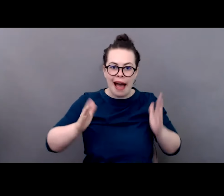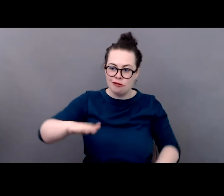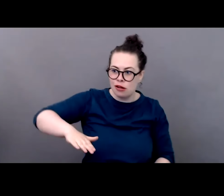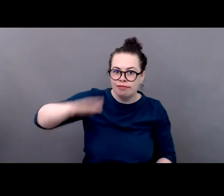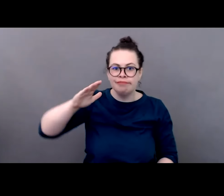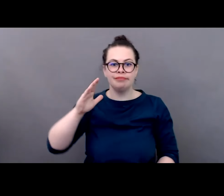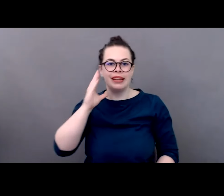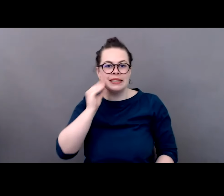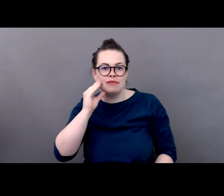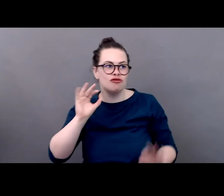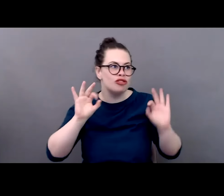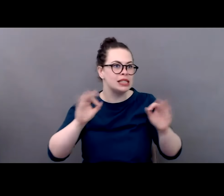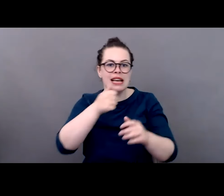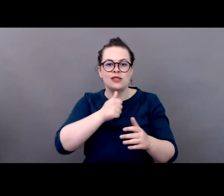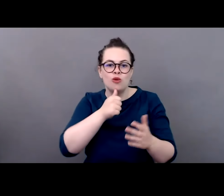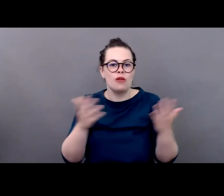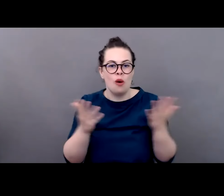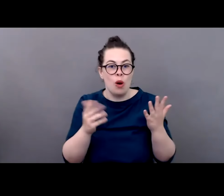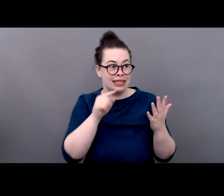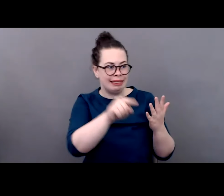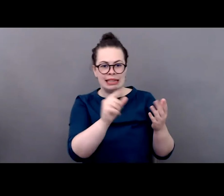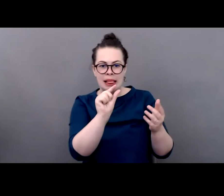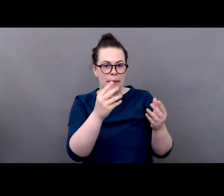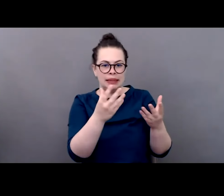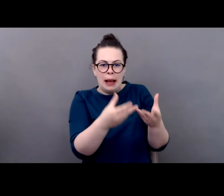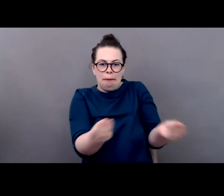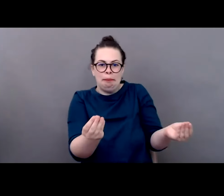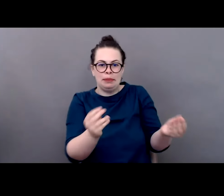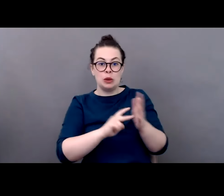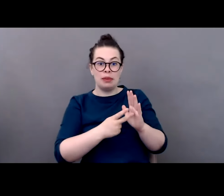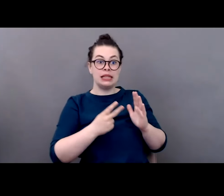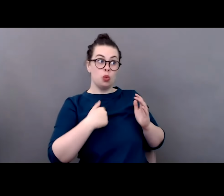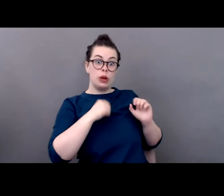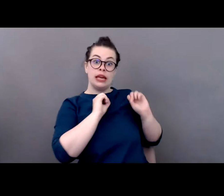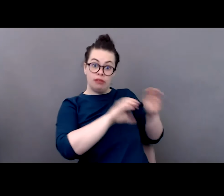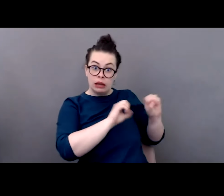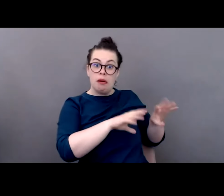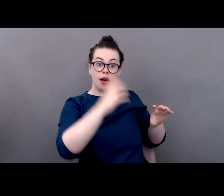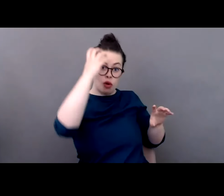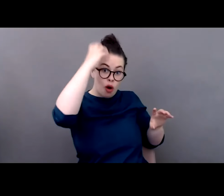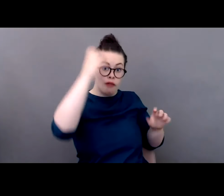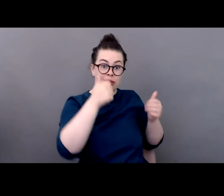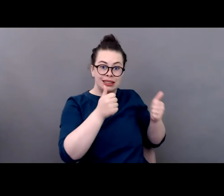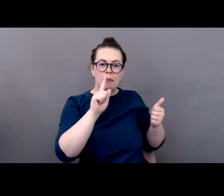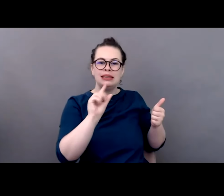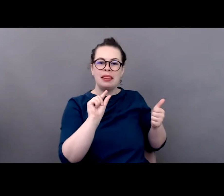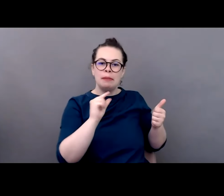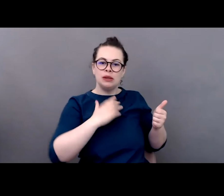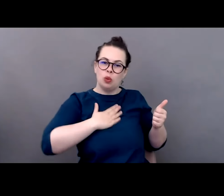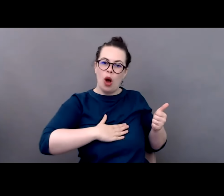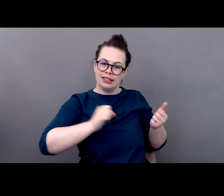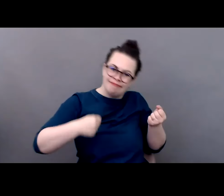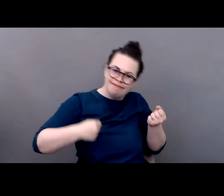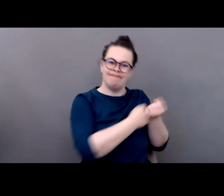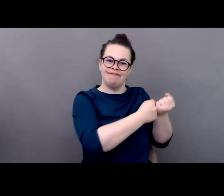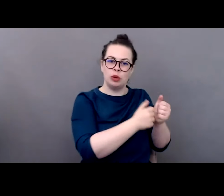specific and more tailored to the state party. So what is expected by all members